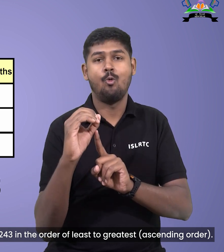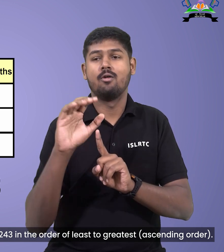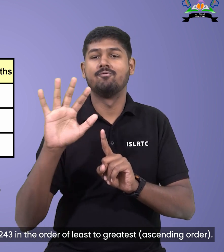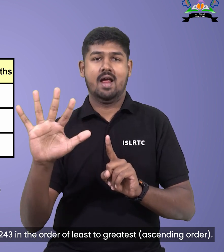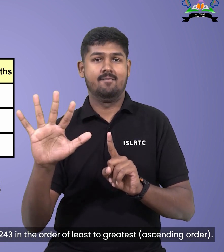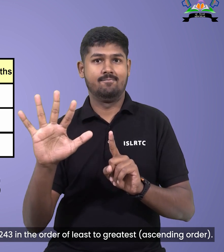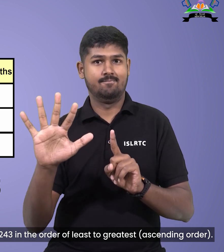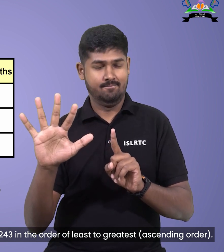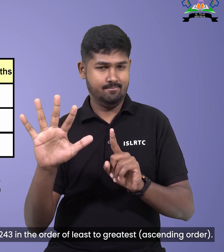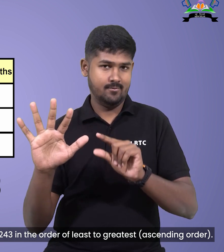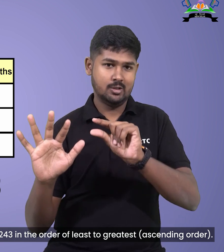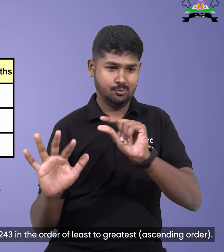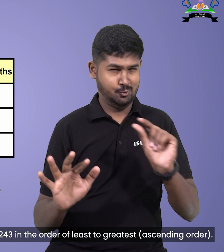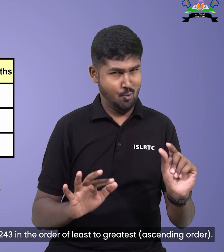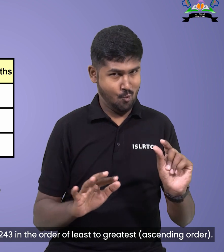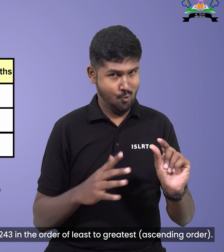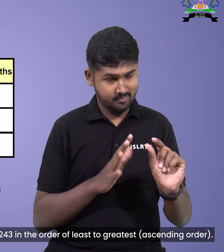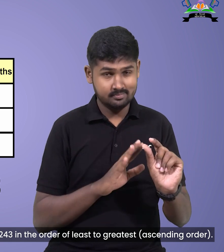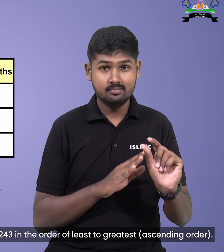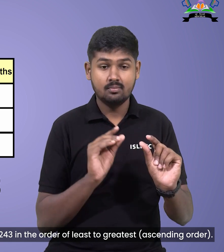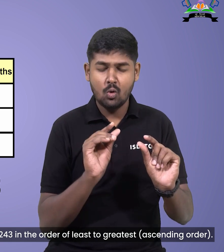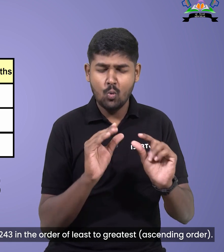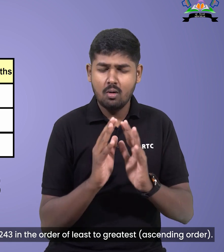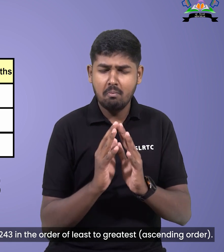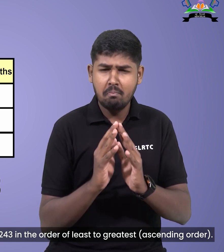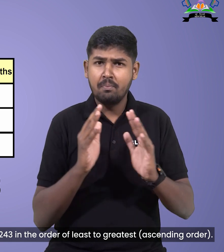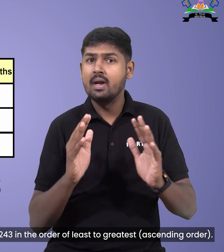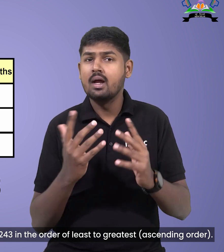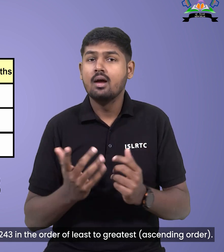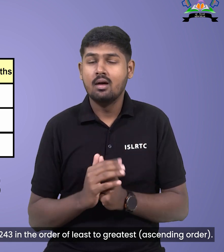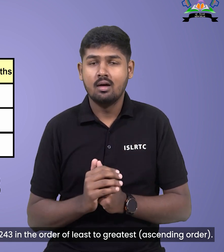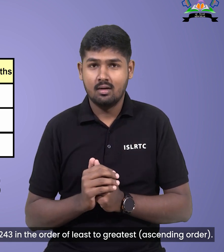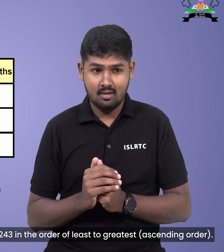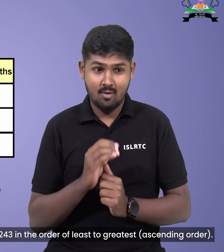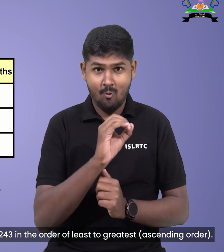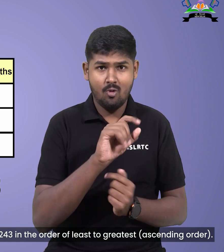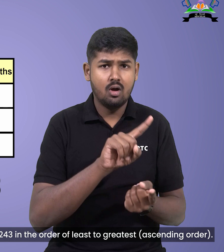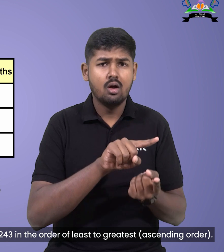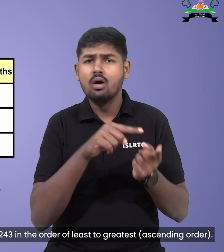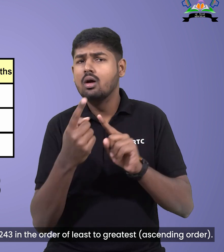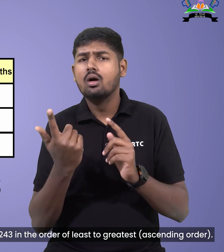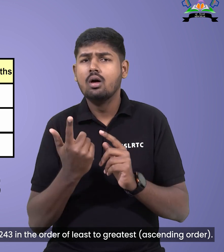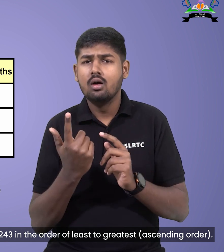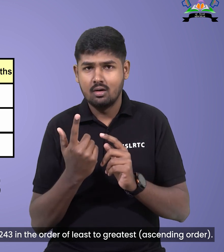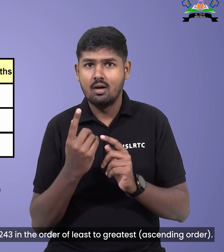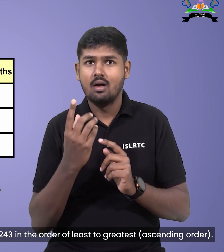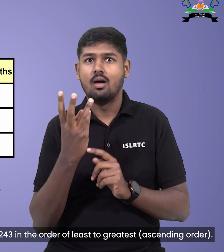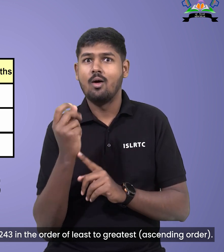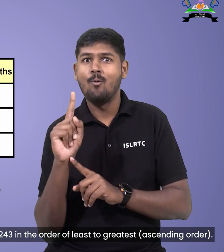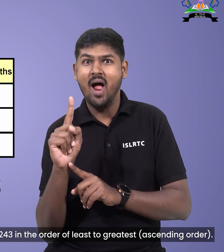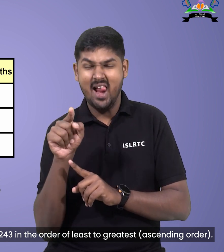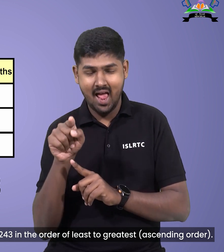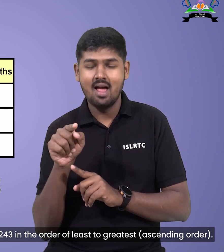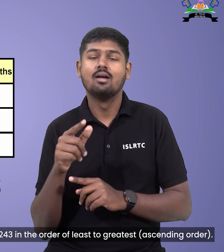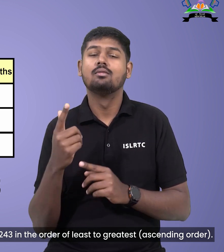17.243. So, the given numbers can be arranged as 17.05, 17.10